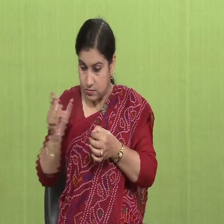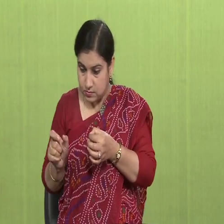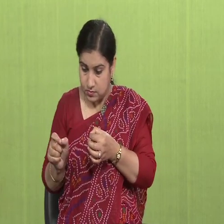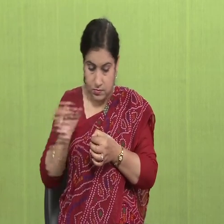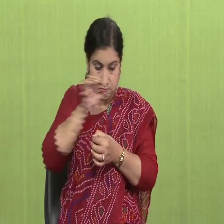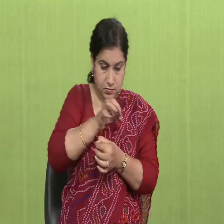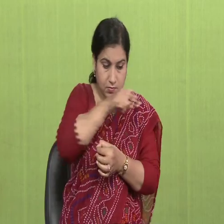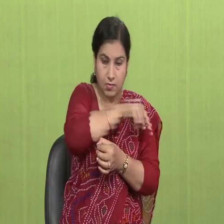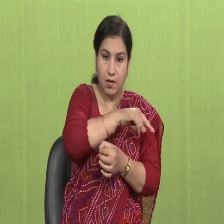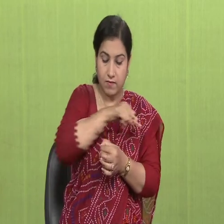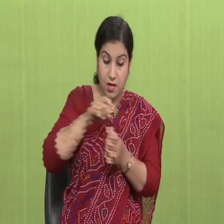the system.